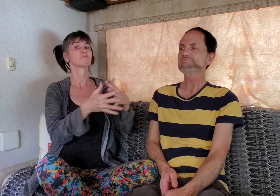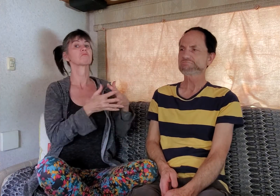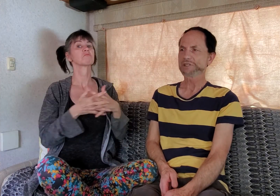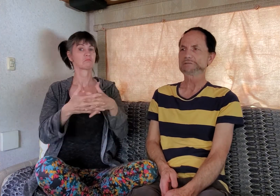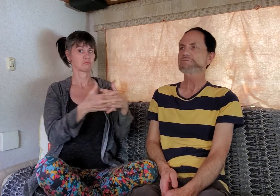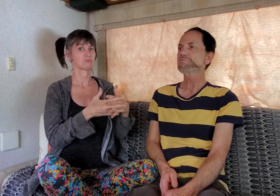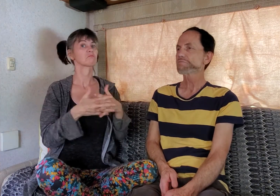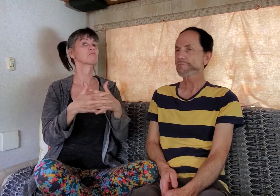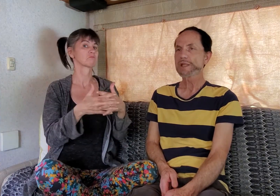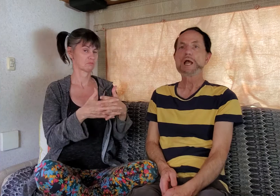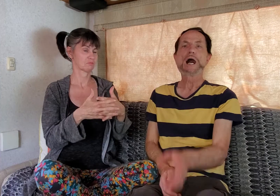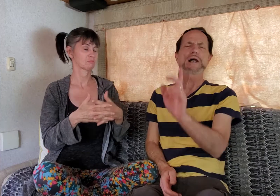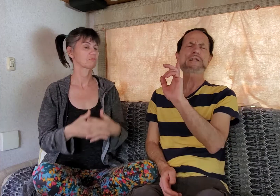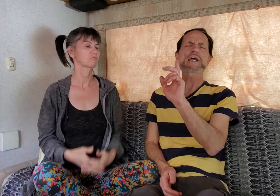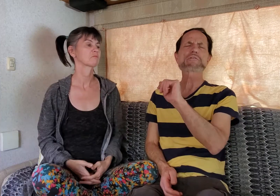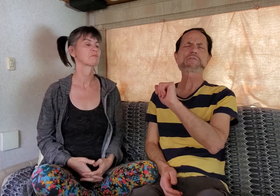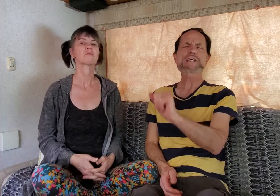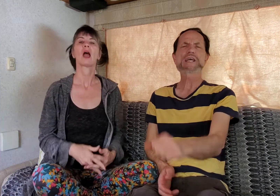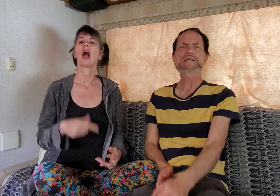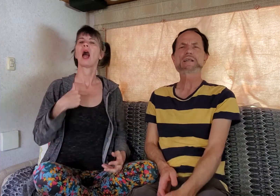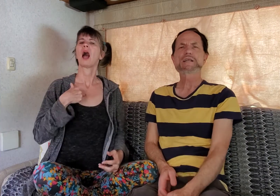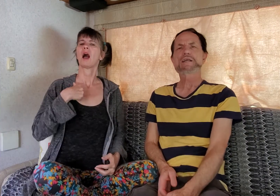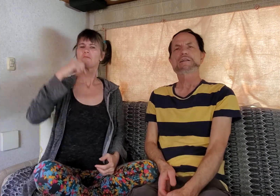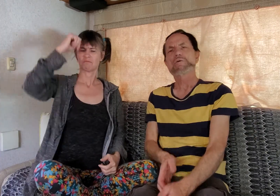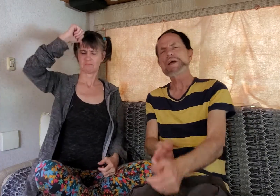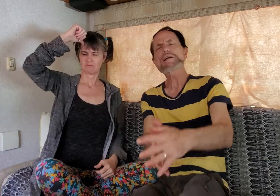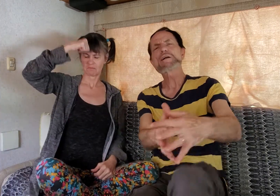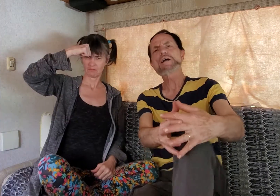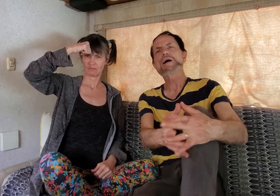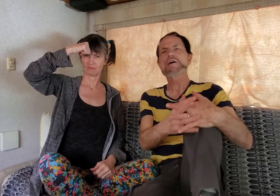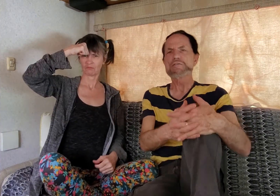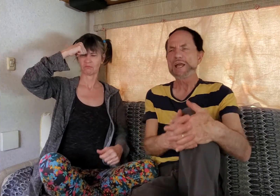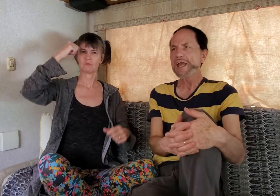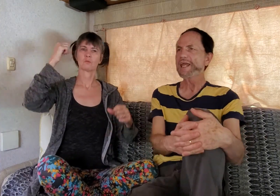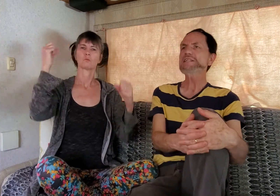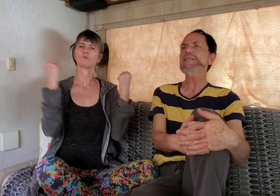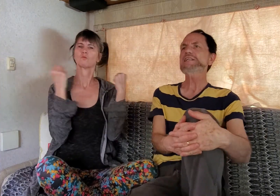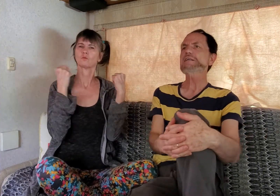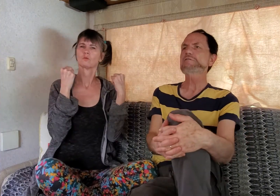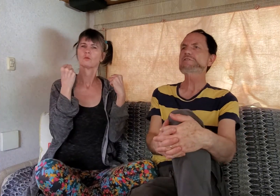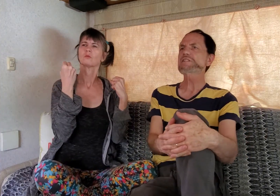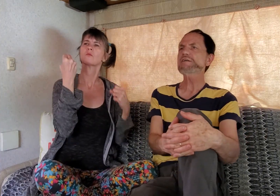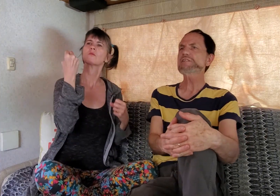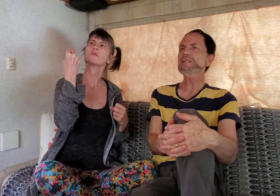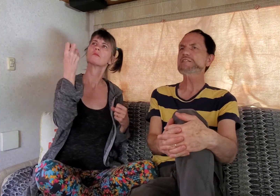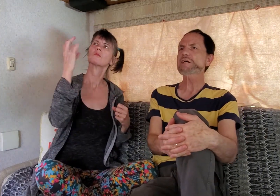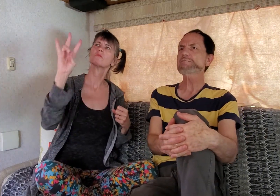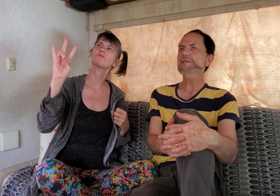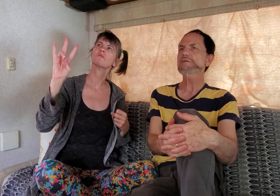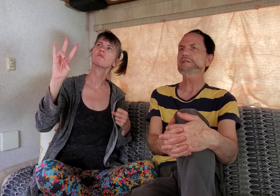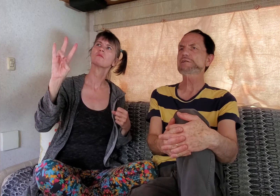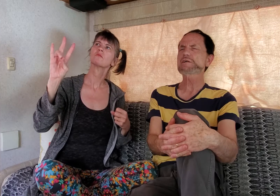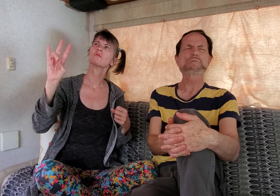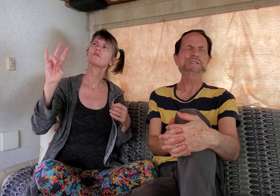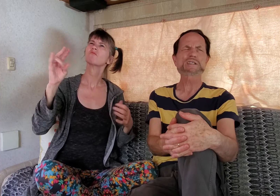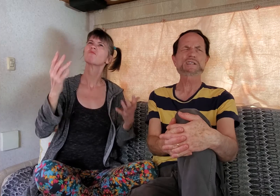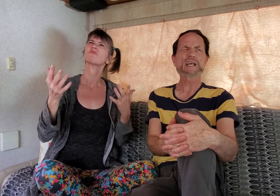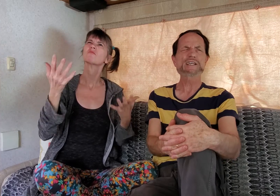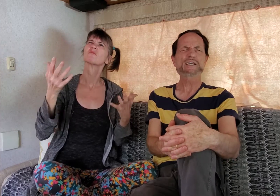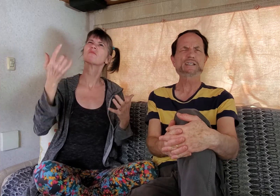Yeah. I'll never forget the winter of 17 something or other, or was it 18